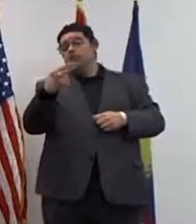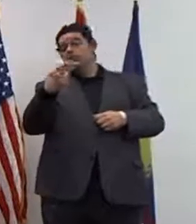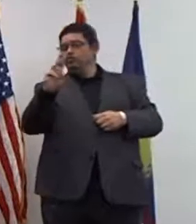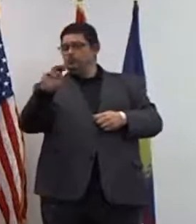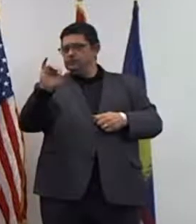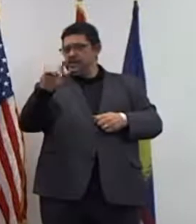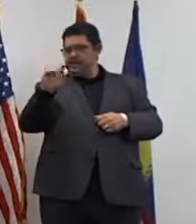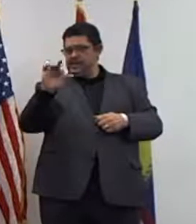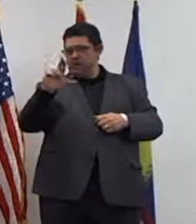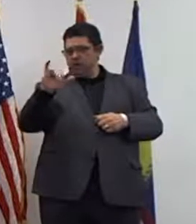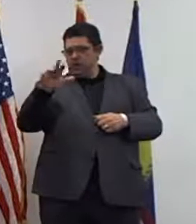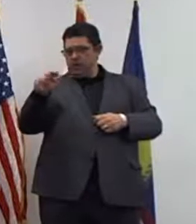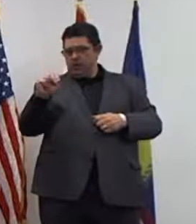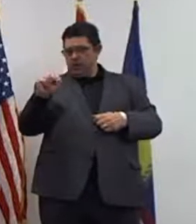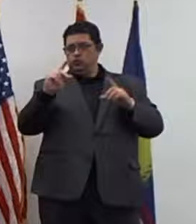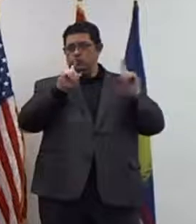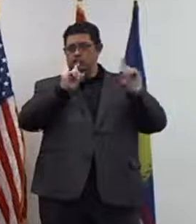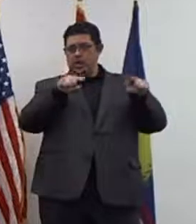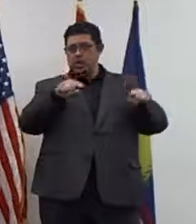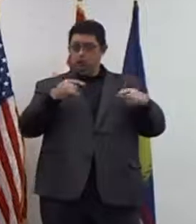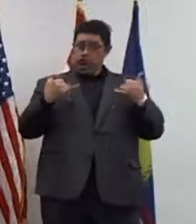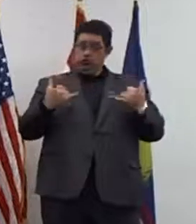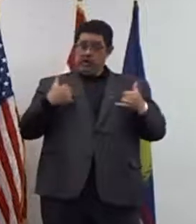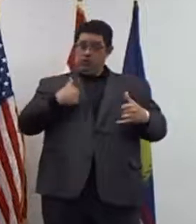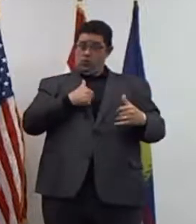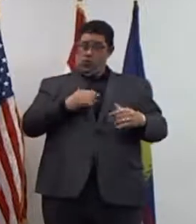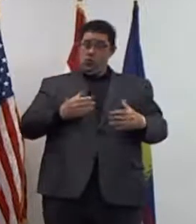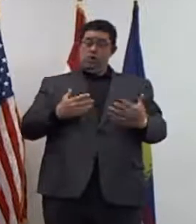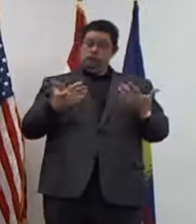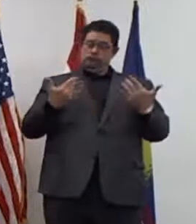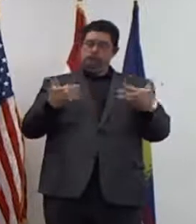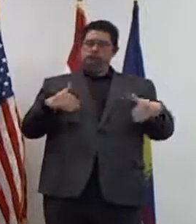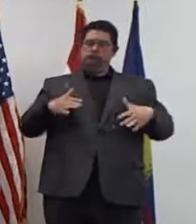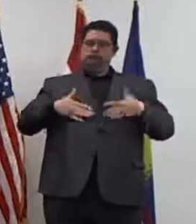And so today we are pleased to announce that we will be